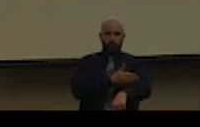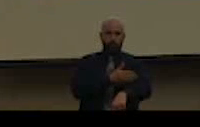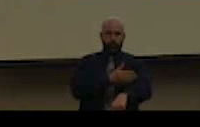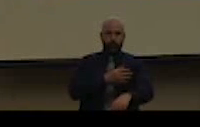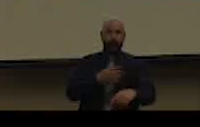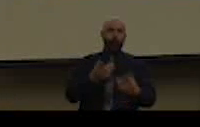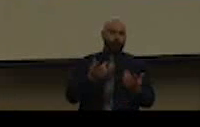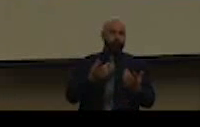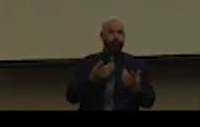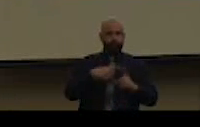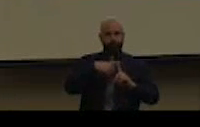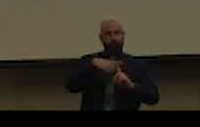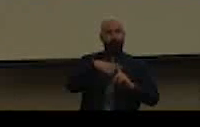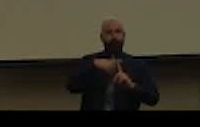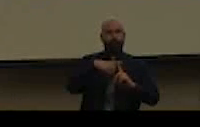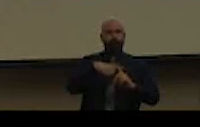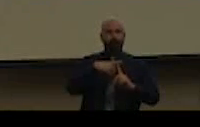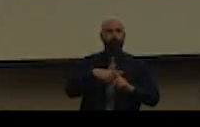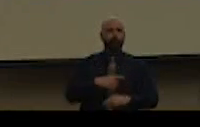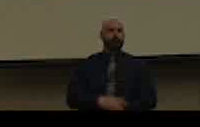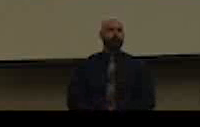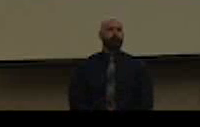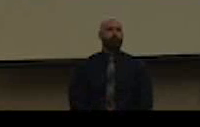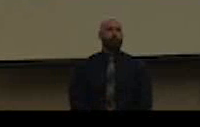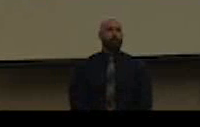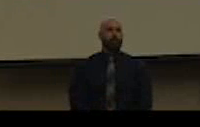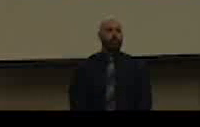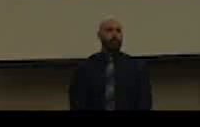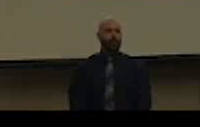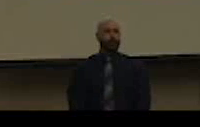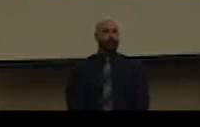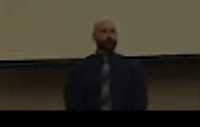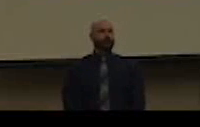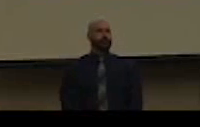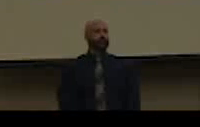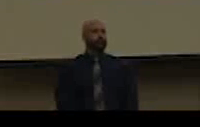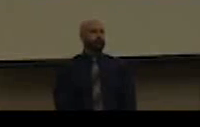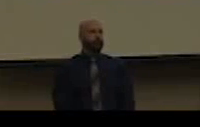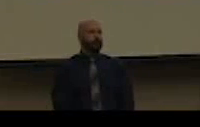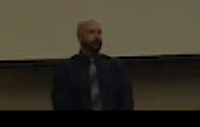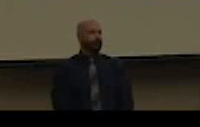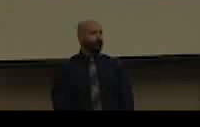We wanted to open it up a little bit, again, commission members asking for this, to talk about